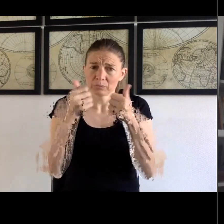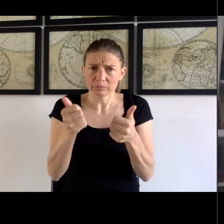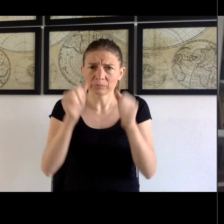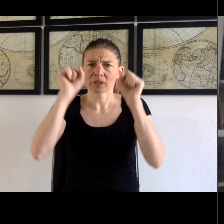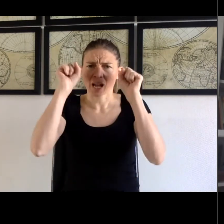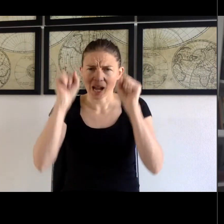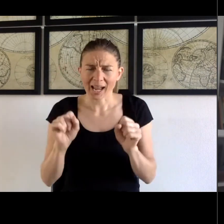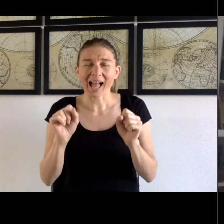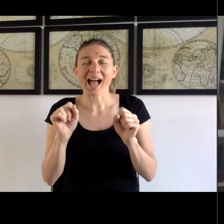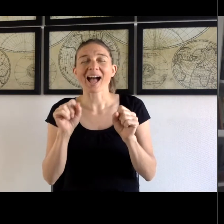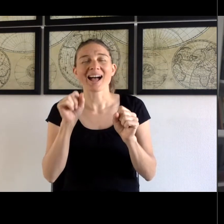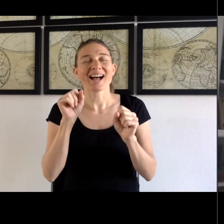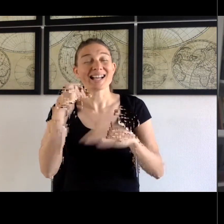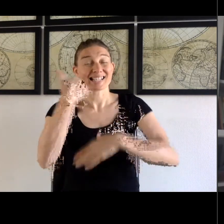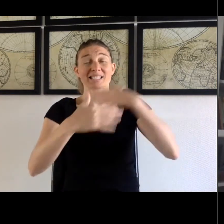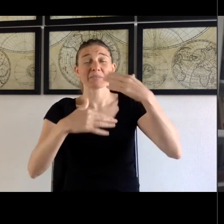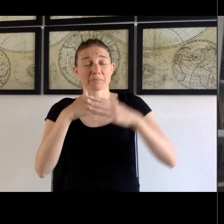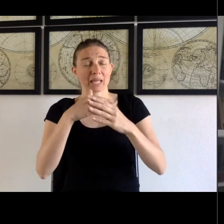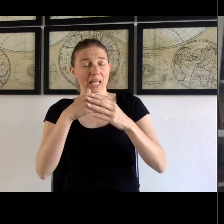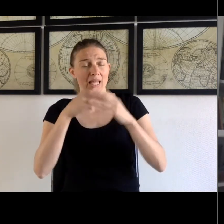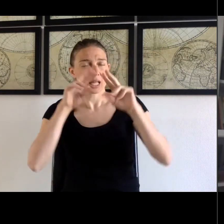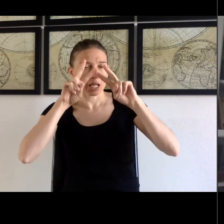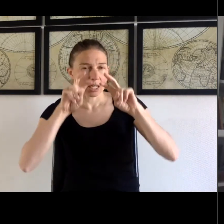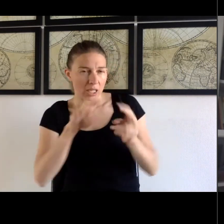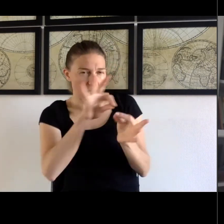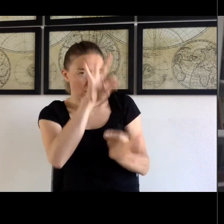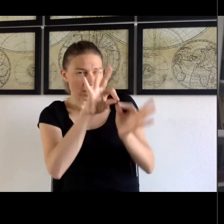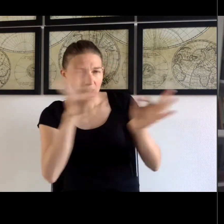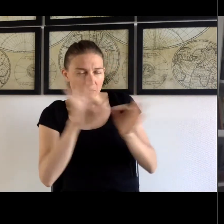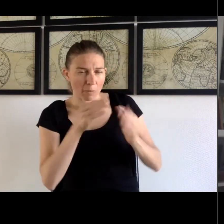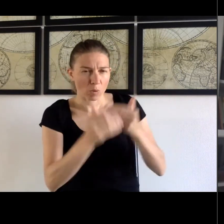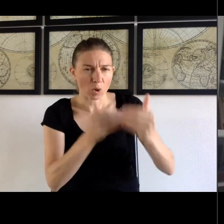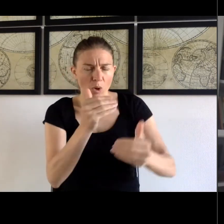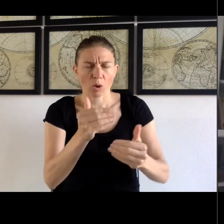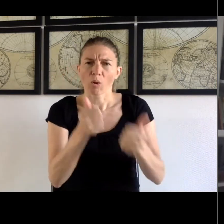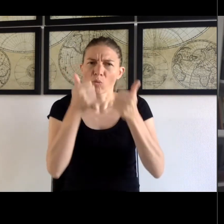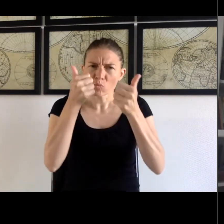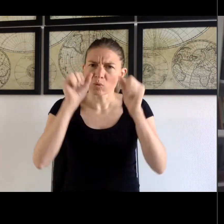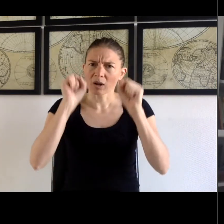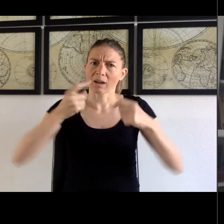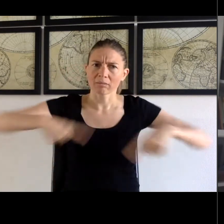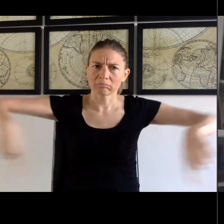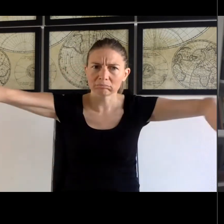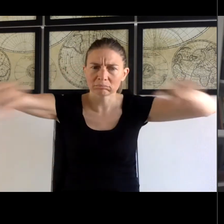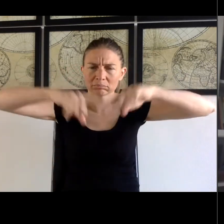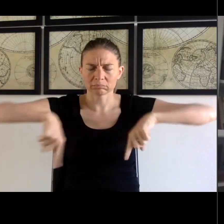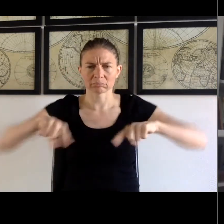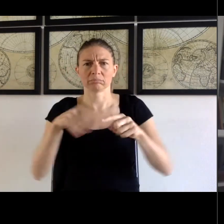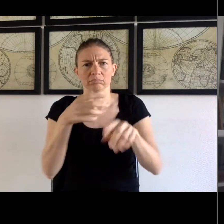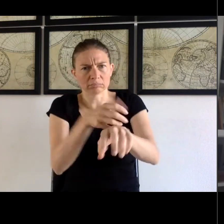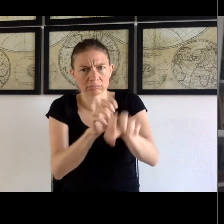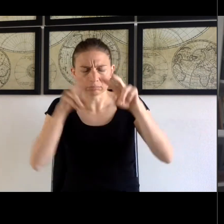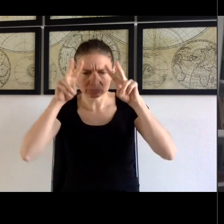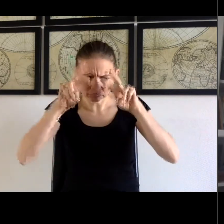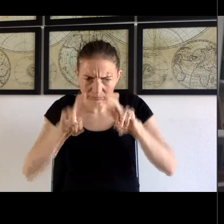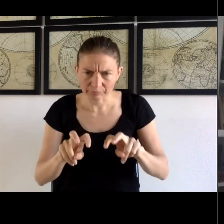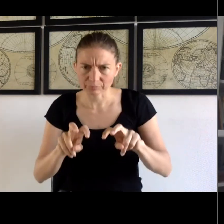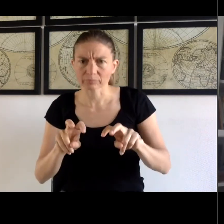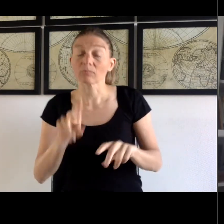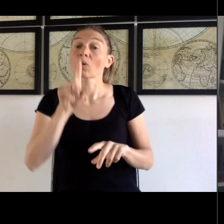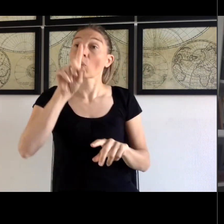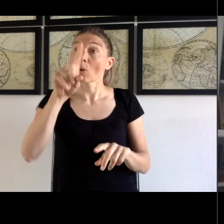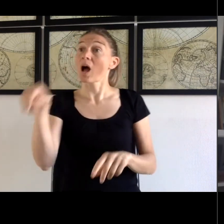assessment process, because this is a key element that allows for the enjoyment of social protection for